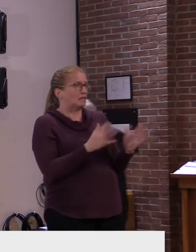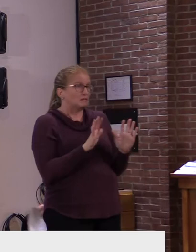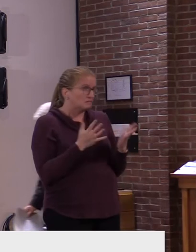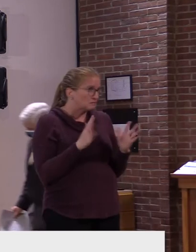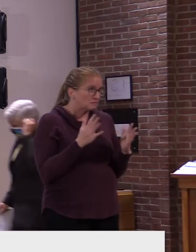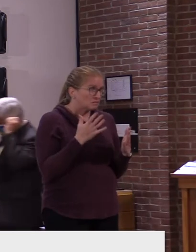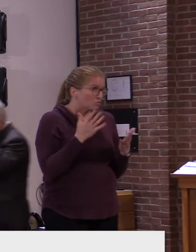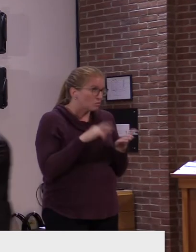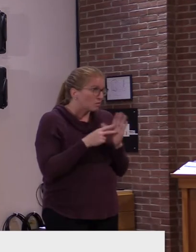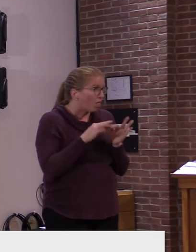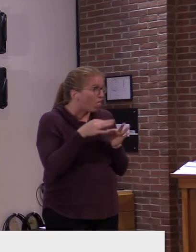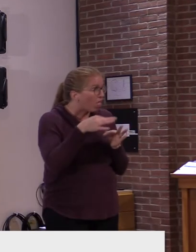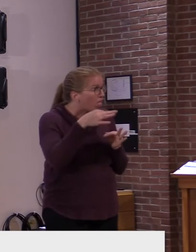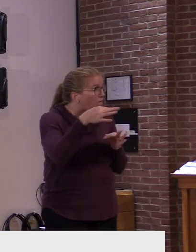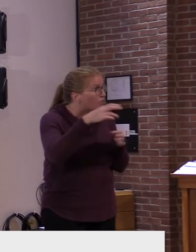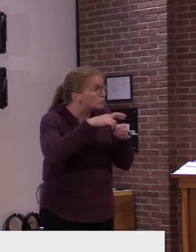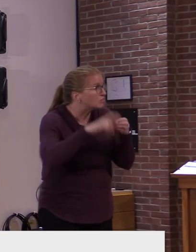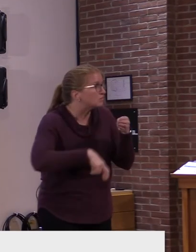smith